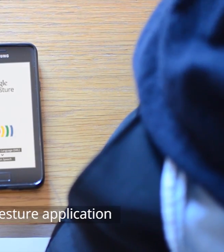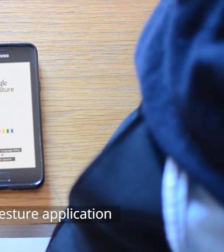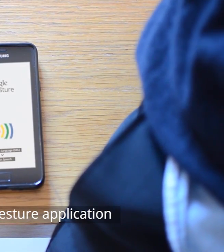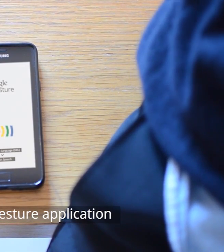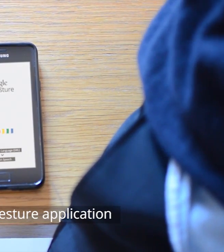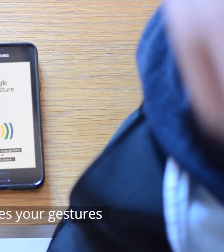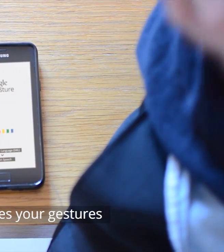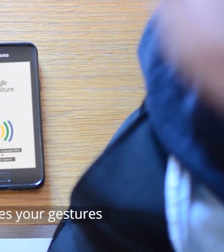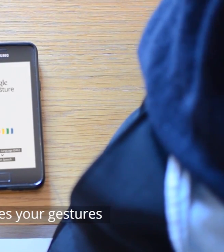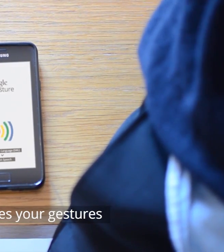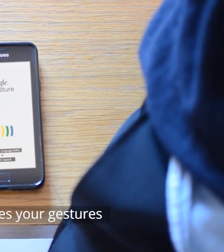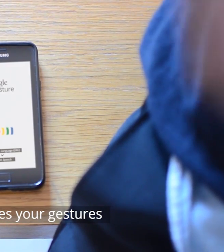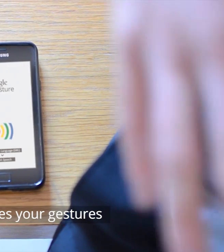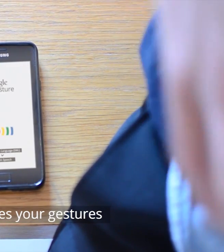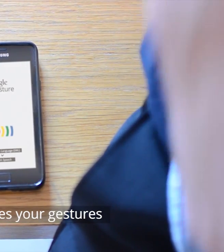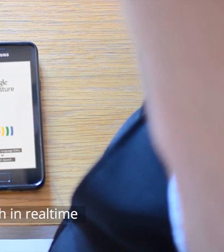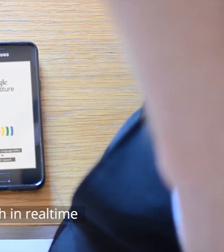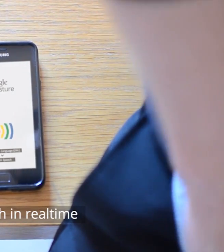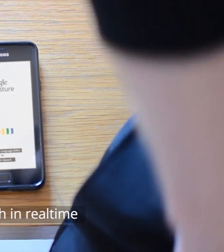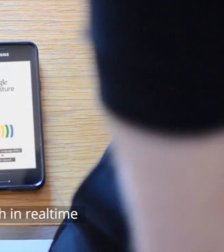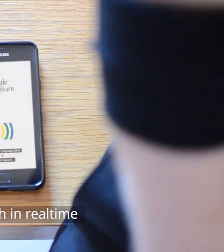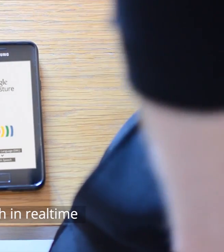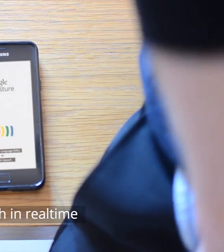application, which translates your gestures into speech in real time.